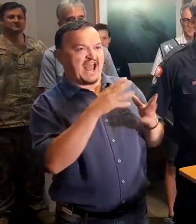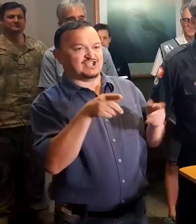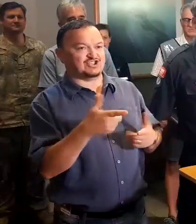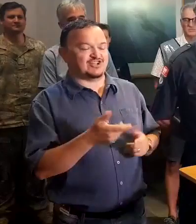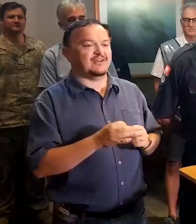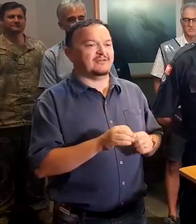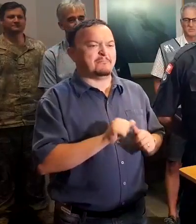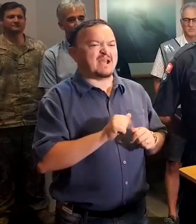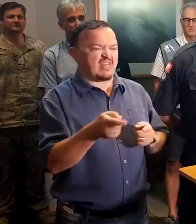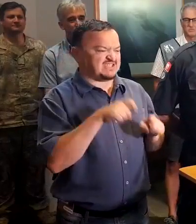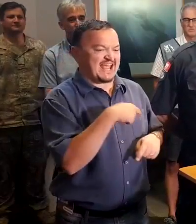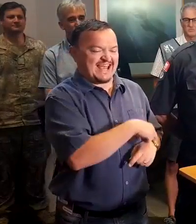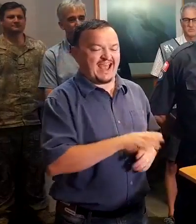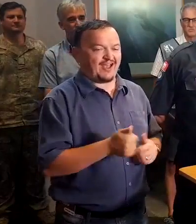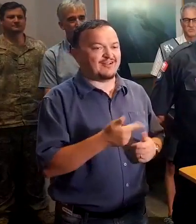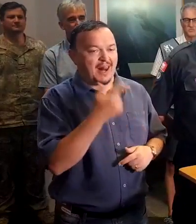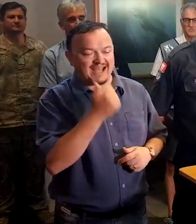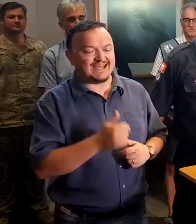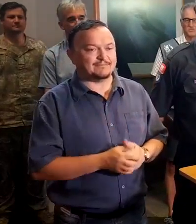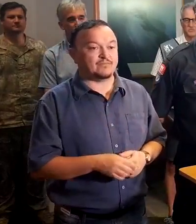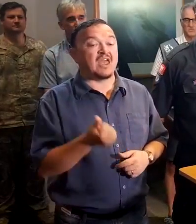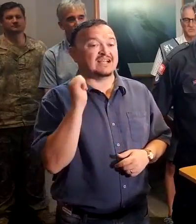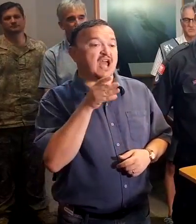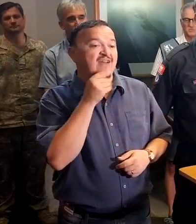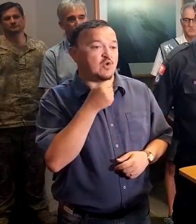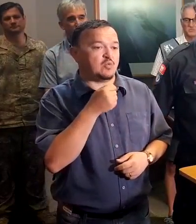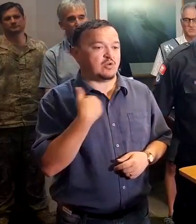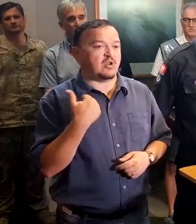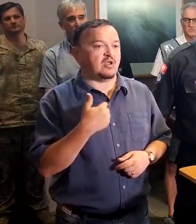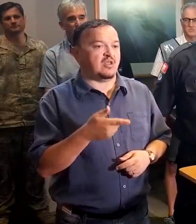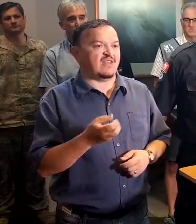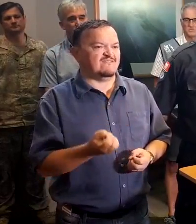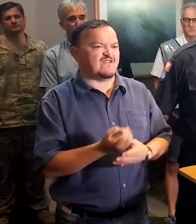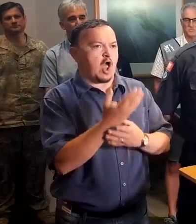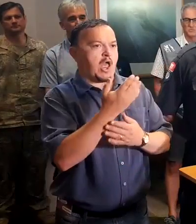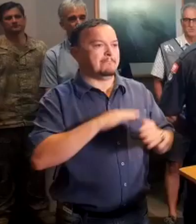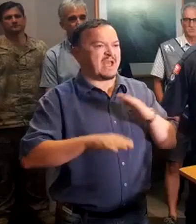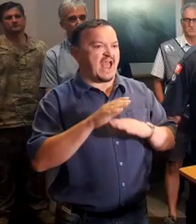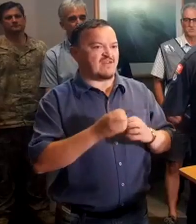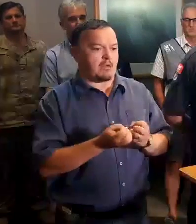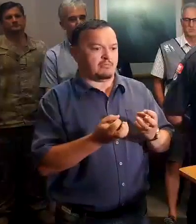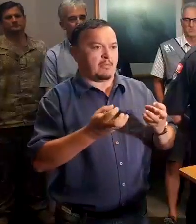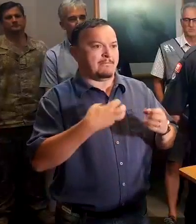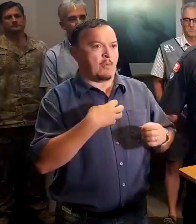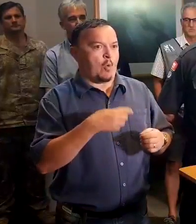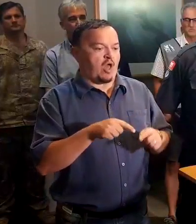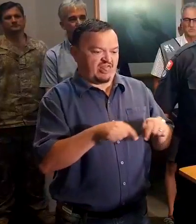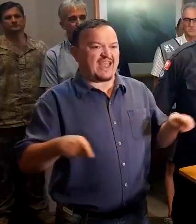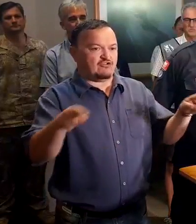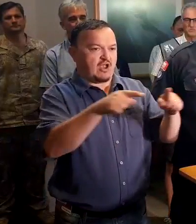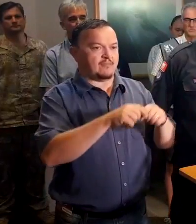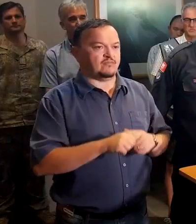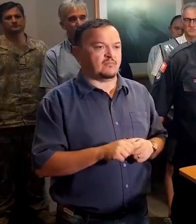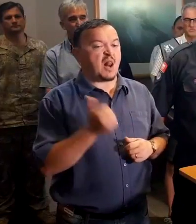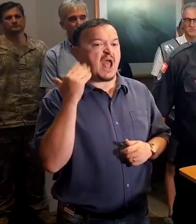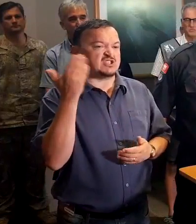Yesterday afternoon we had an increase in fire behaviour within the fire perimeter, and at about midnight last night we had a